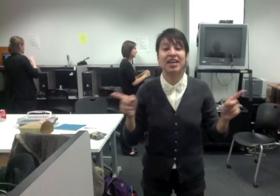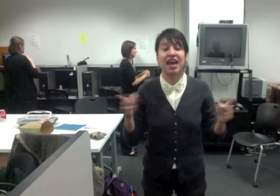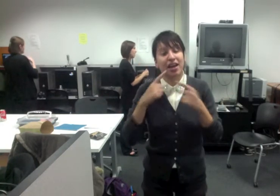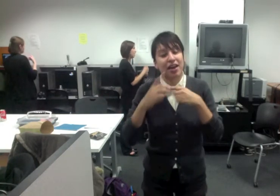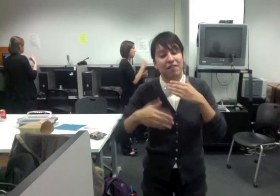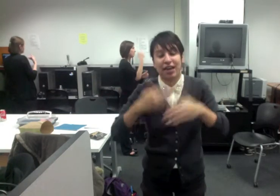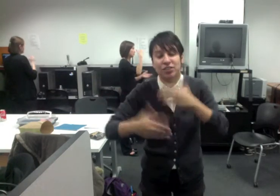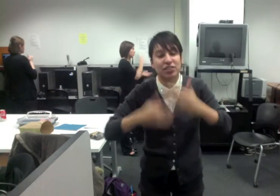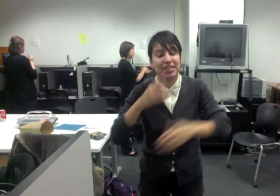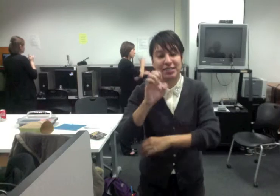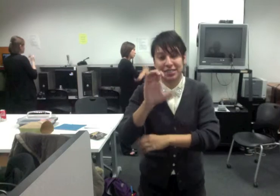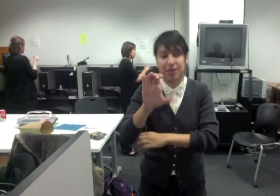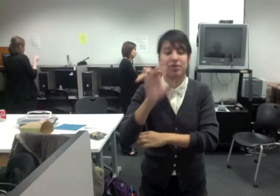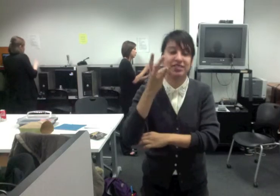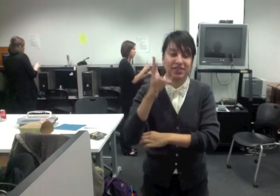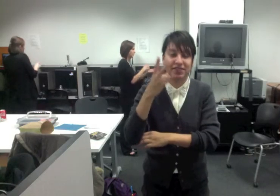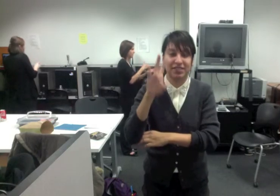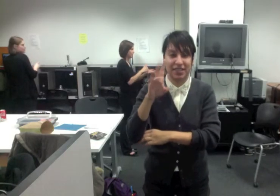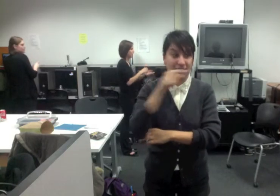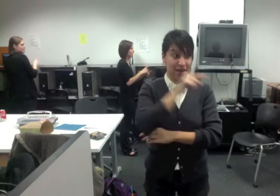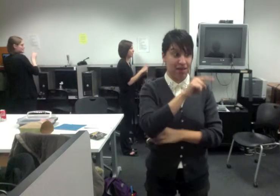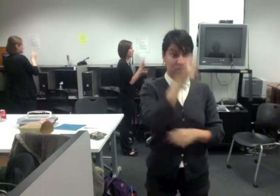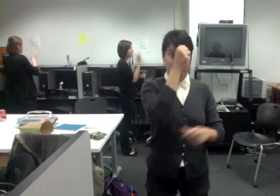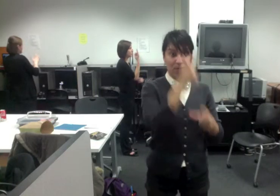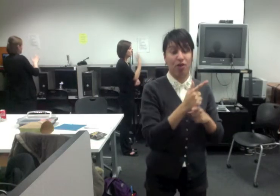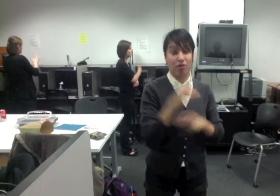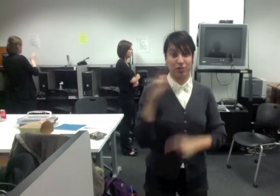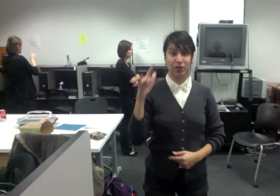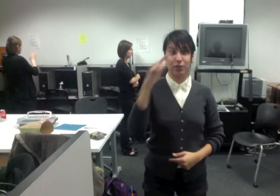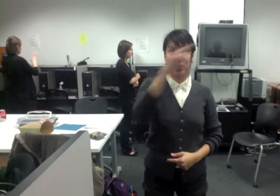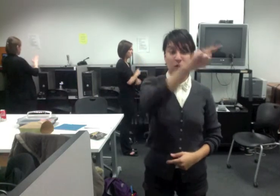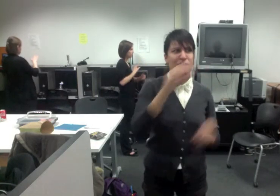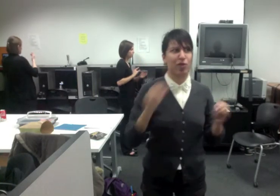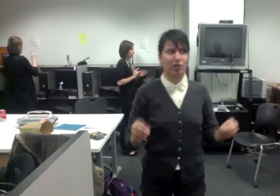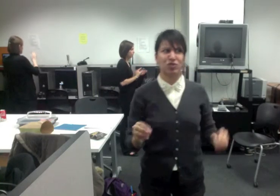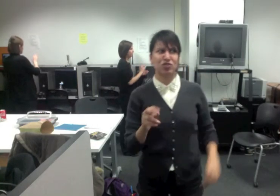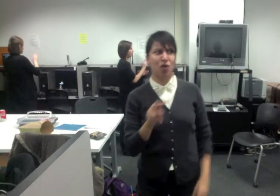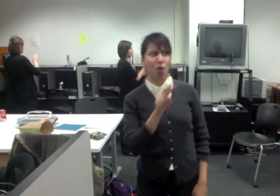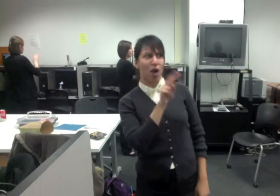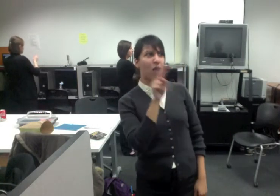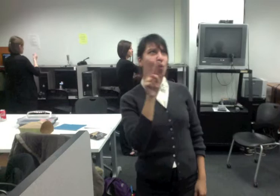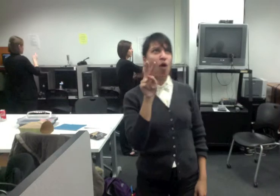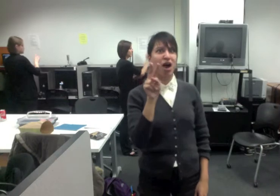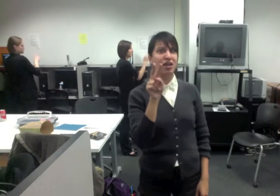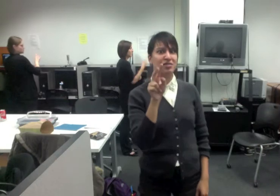1903, the Wright brothers took flight. And no one was there to even experience it. We found out about it a few days later.